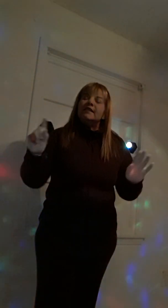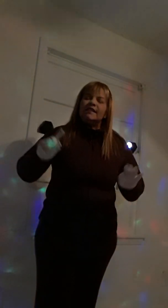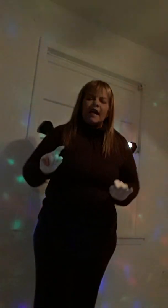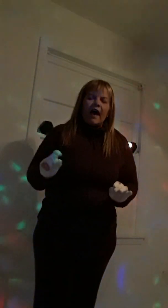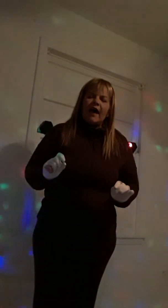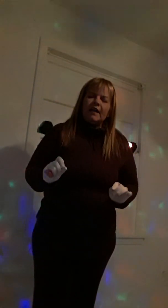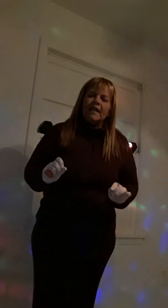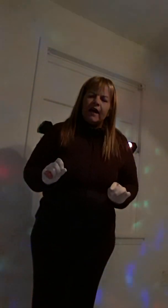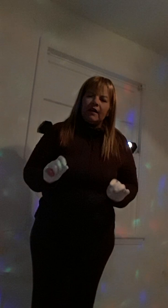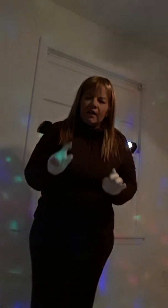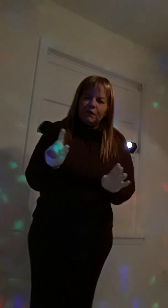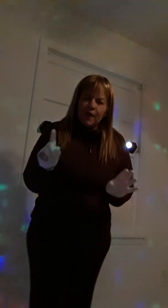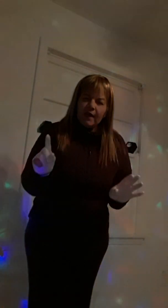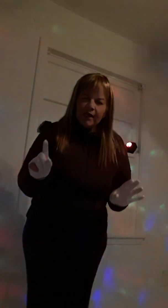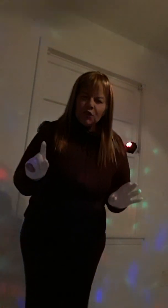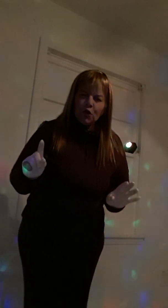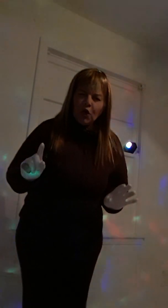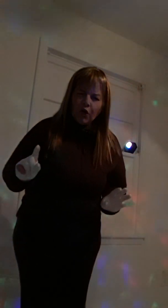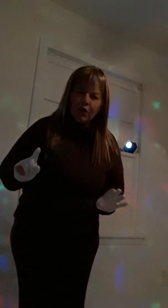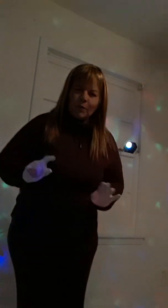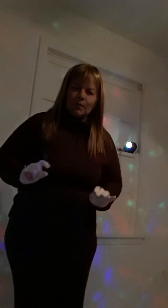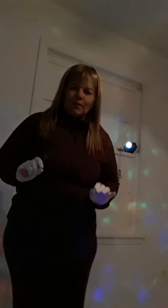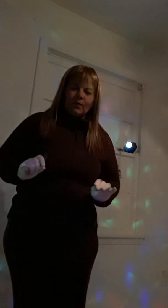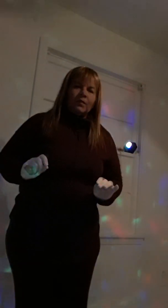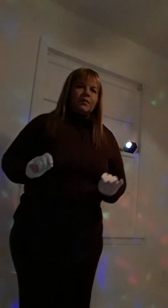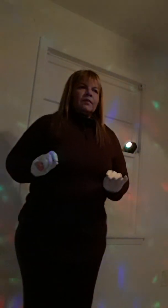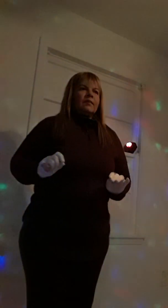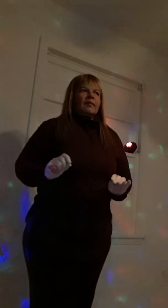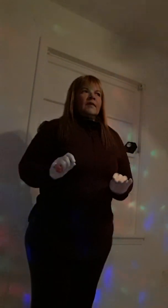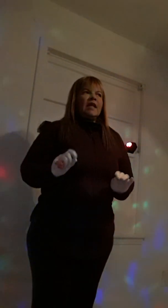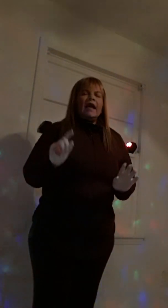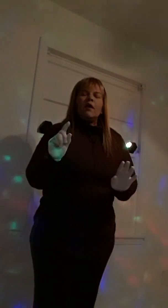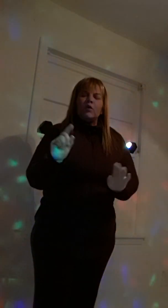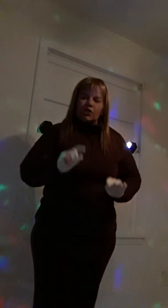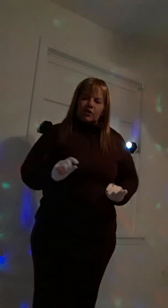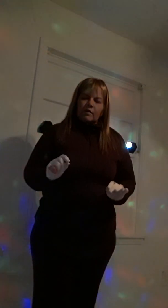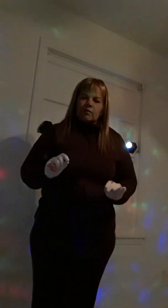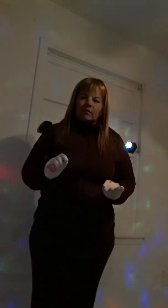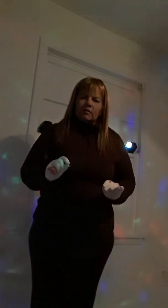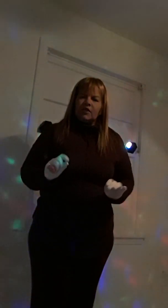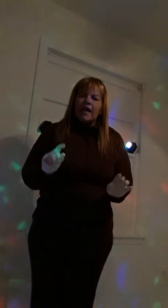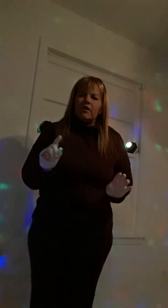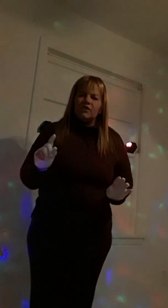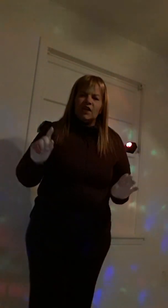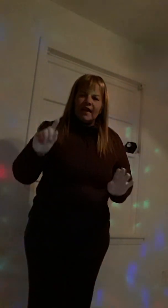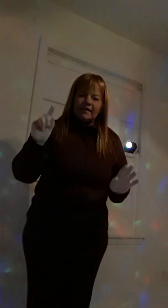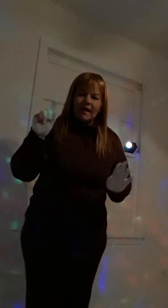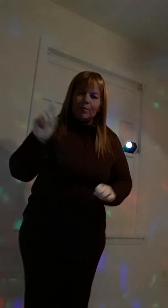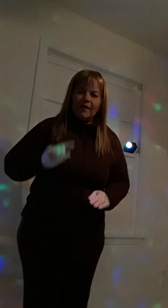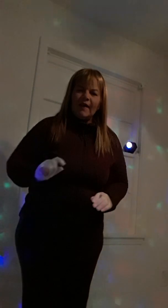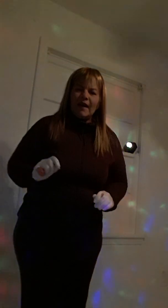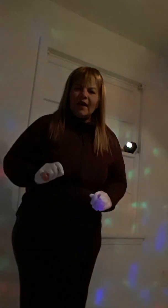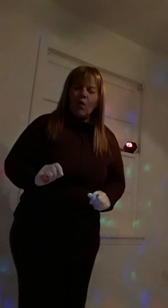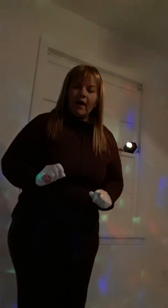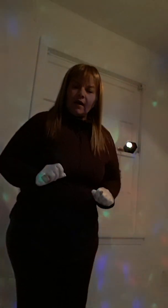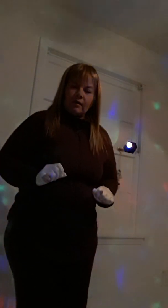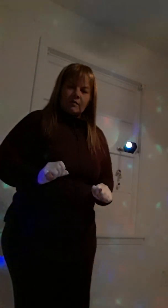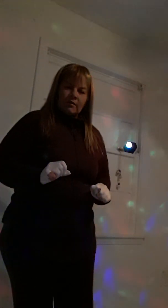diferencia harían if they get to learn the language, si ellos llegasen a aprender el lenguaje.